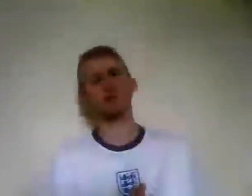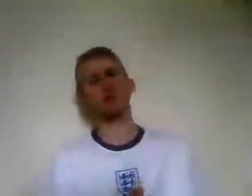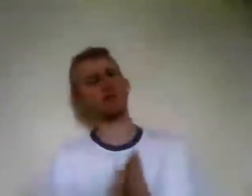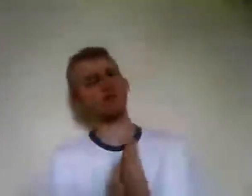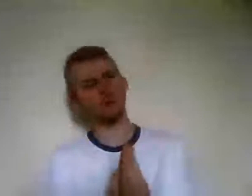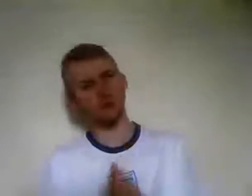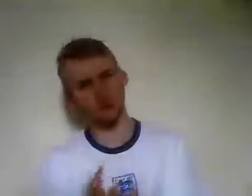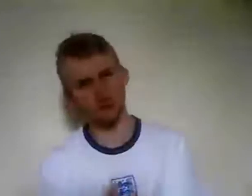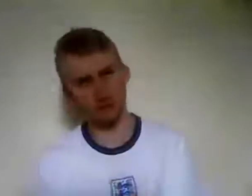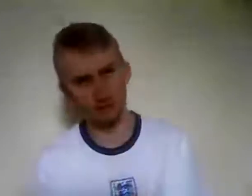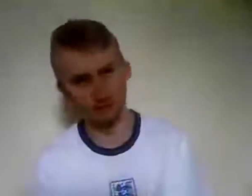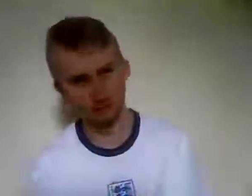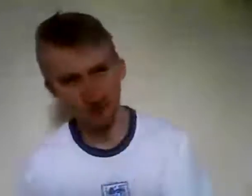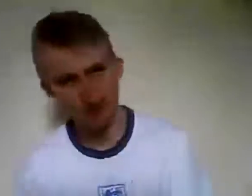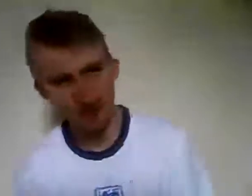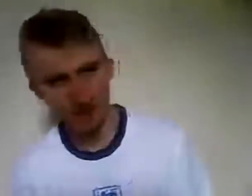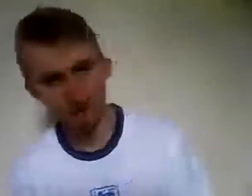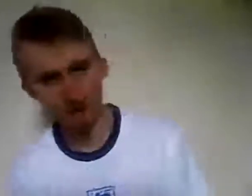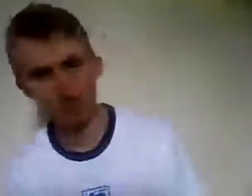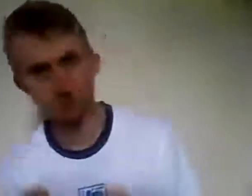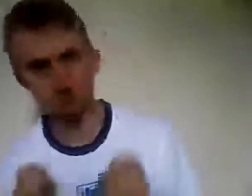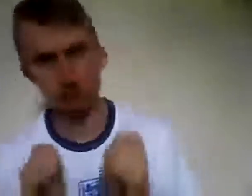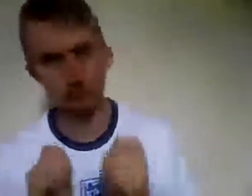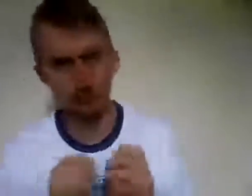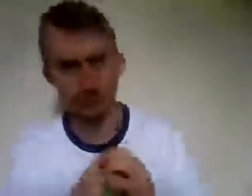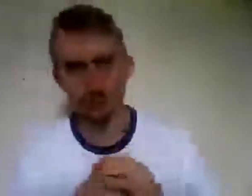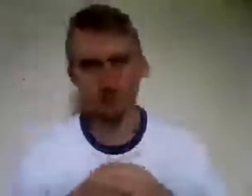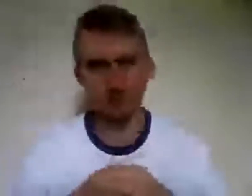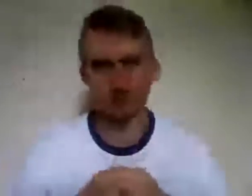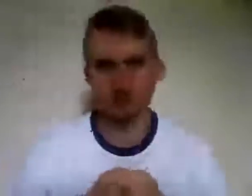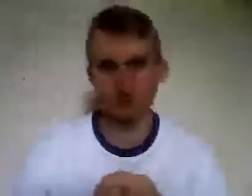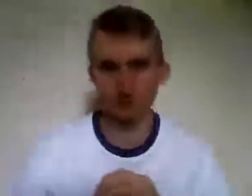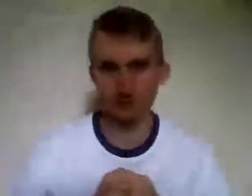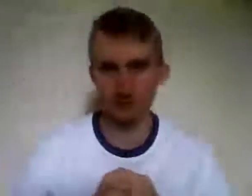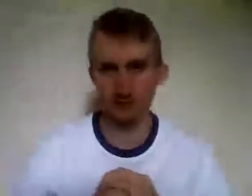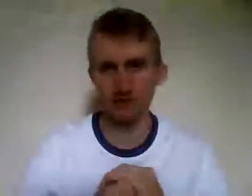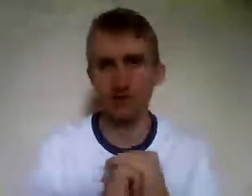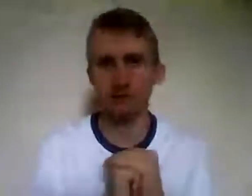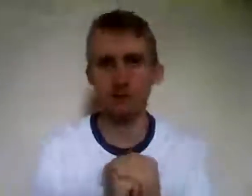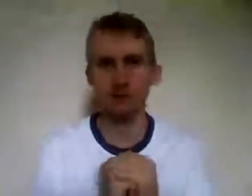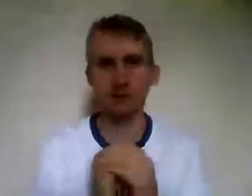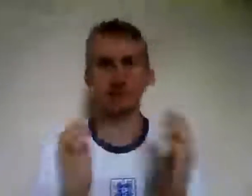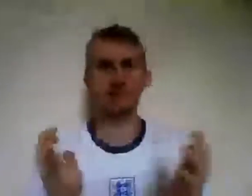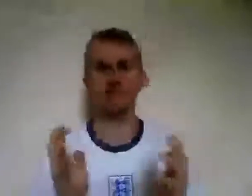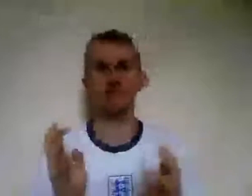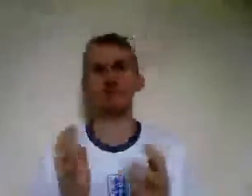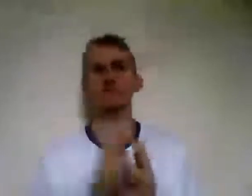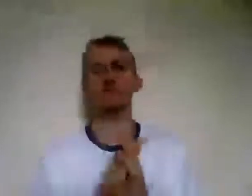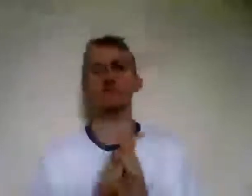of £100,000, and Richard Brodie for an undisclosed fee, which was estimated to be a new conference record of